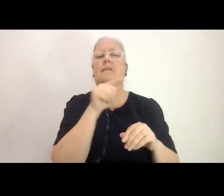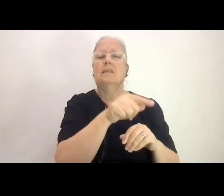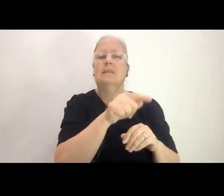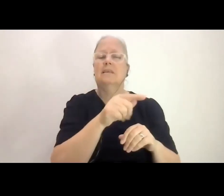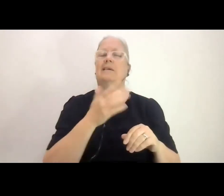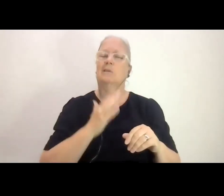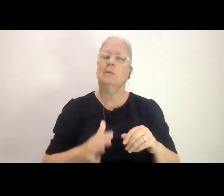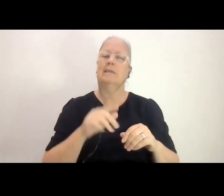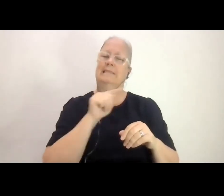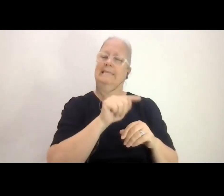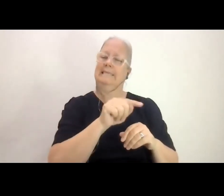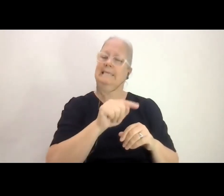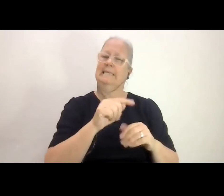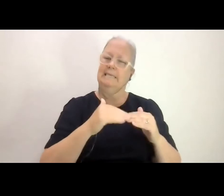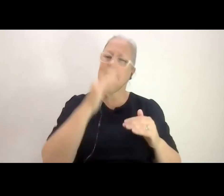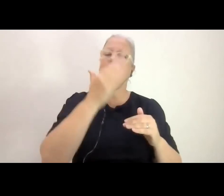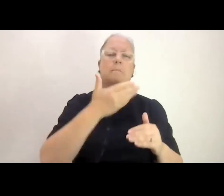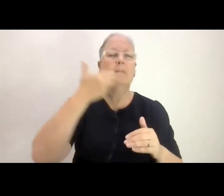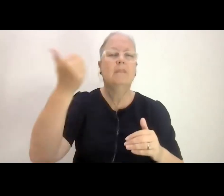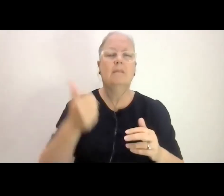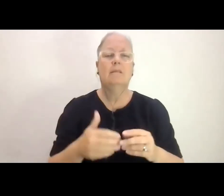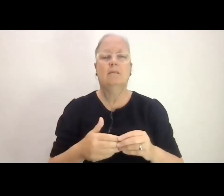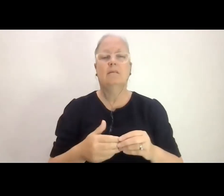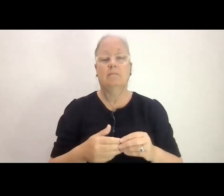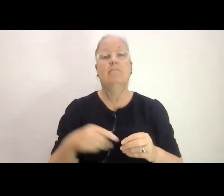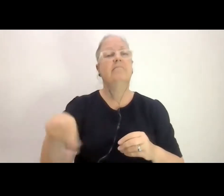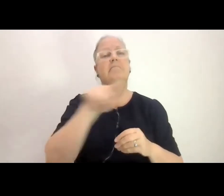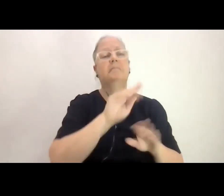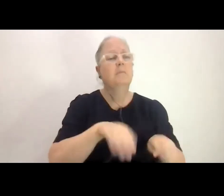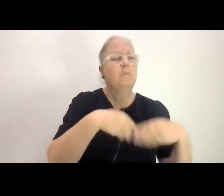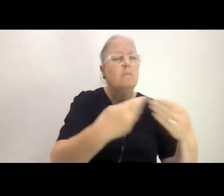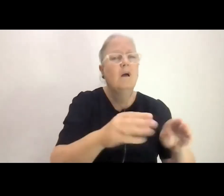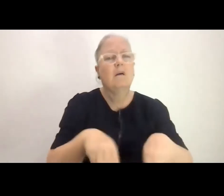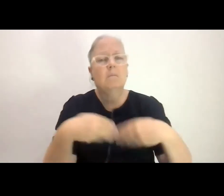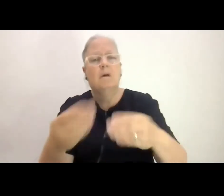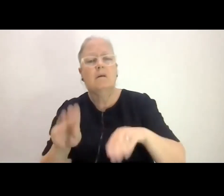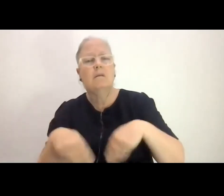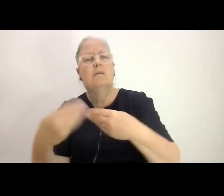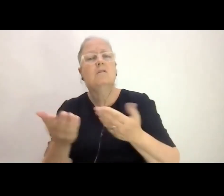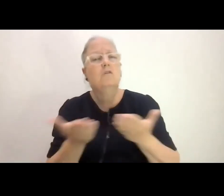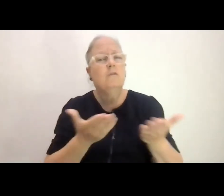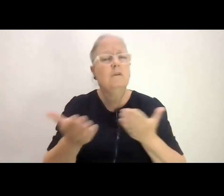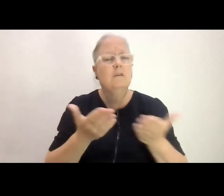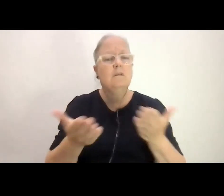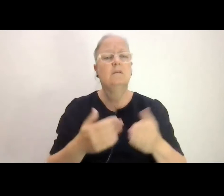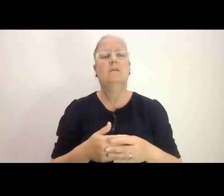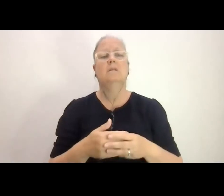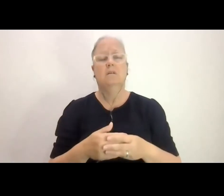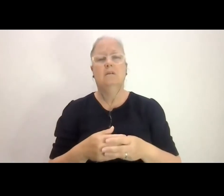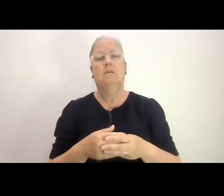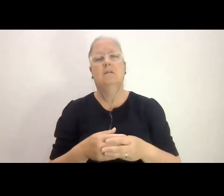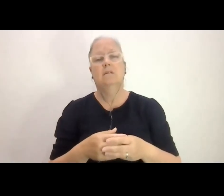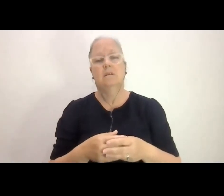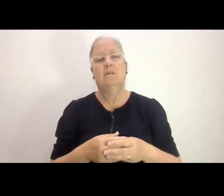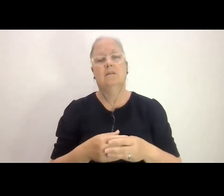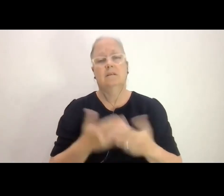friendly, the public health provider, you know, need to be sensitized, you know, to